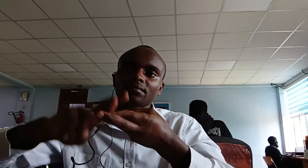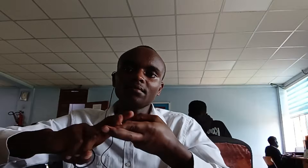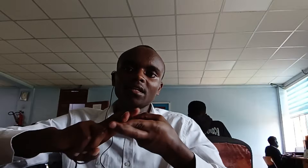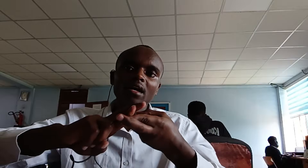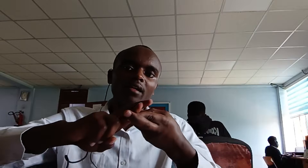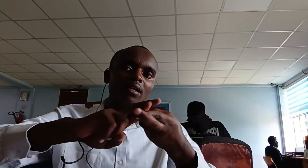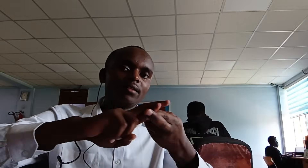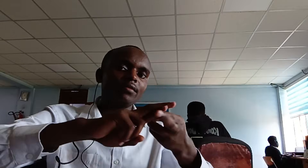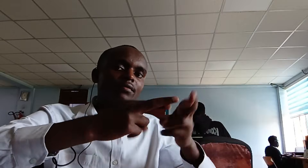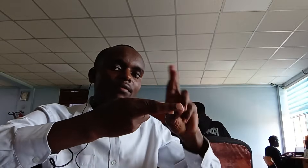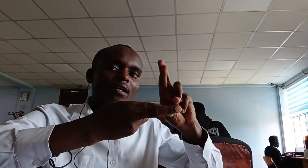relative,